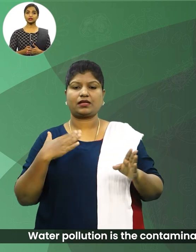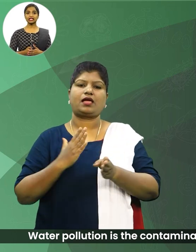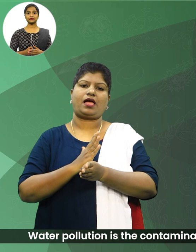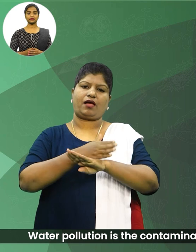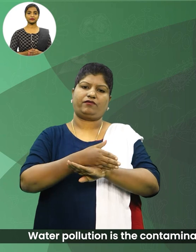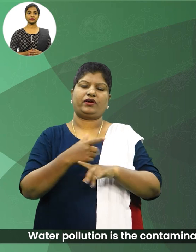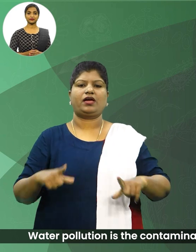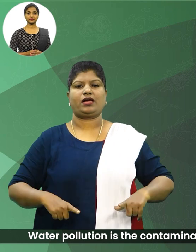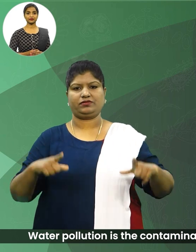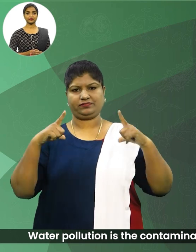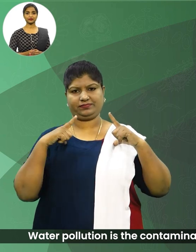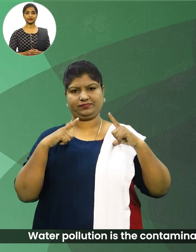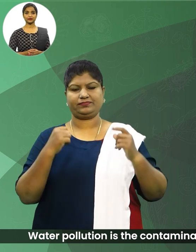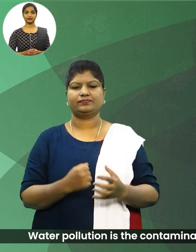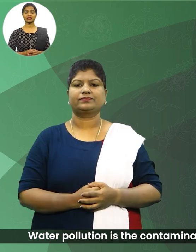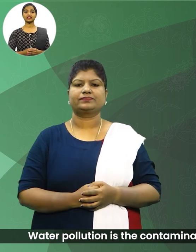to life.